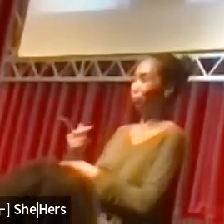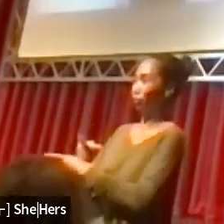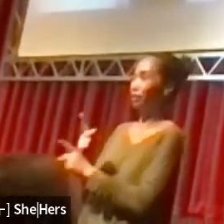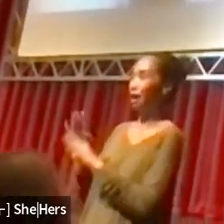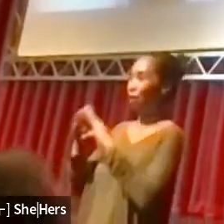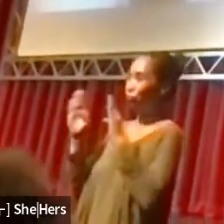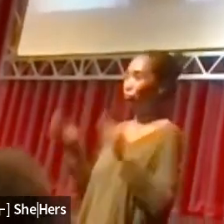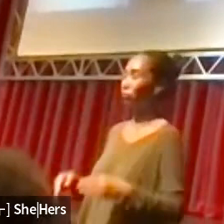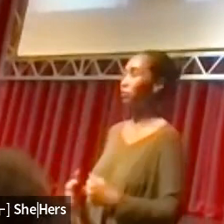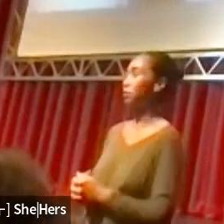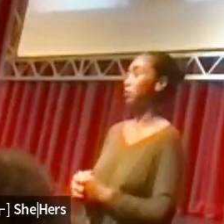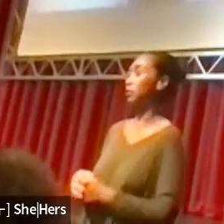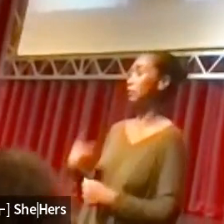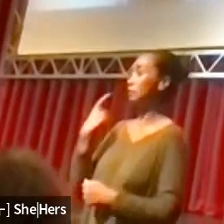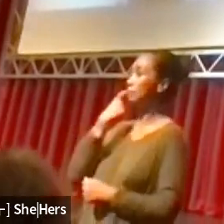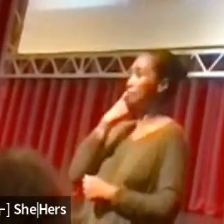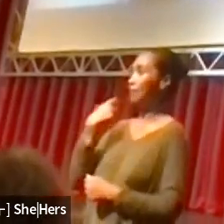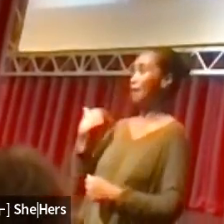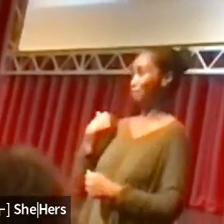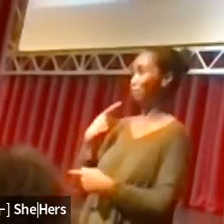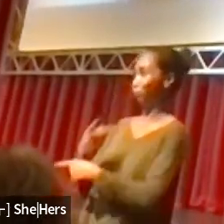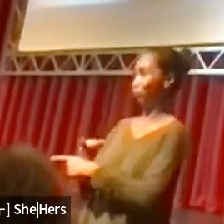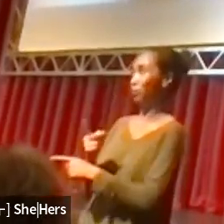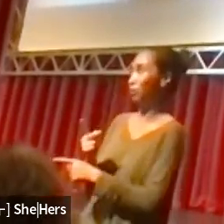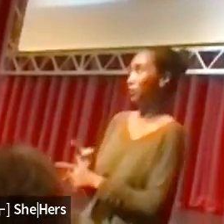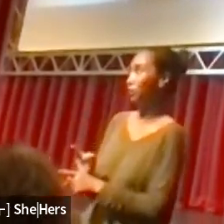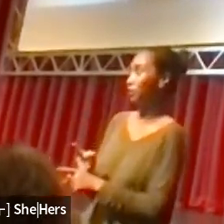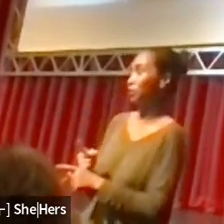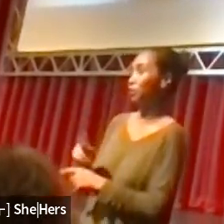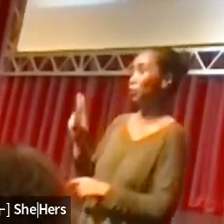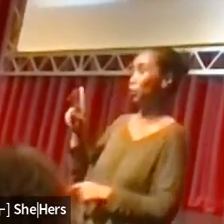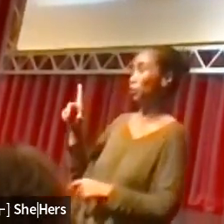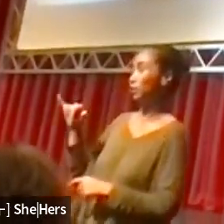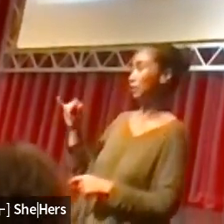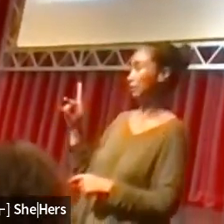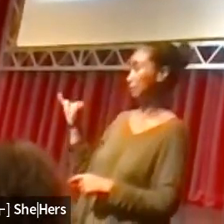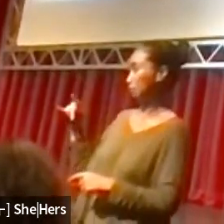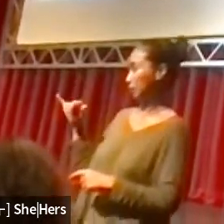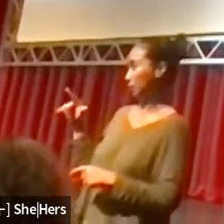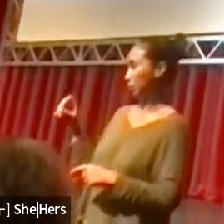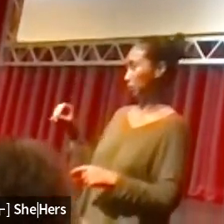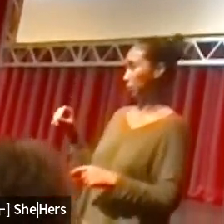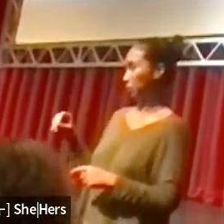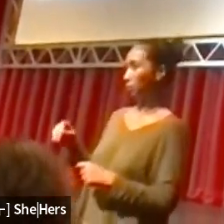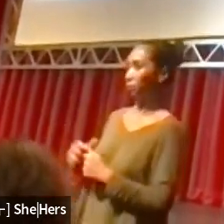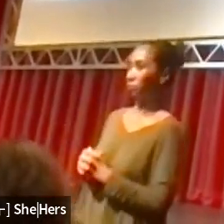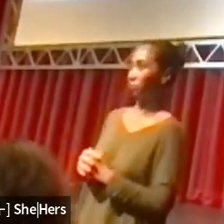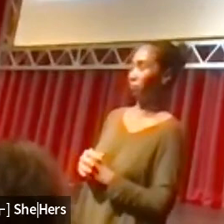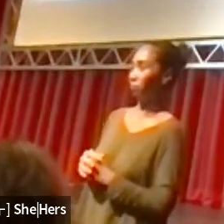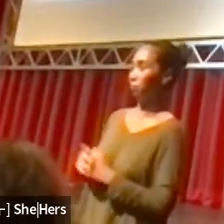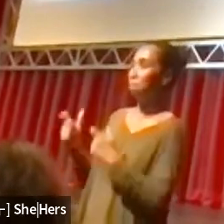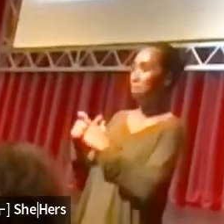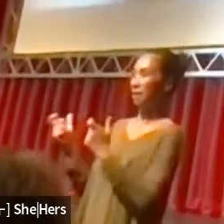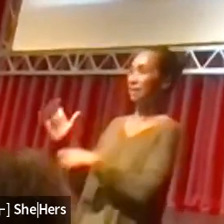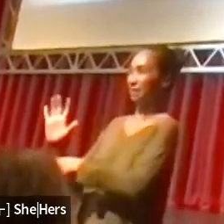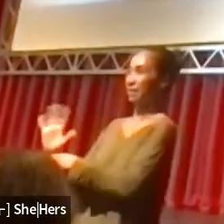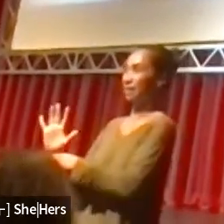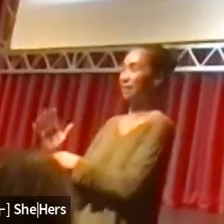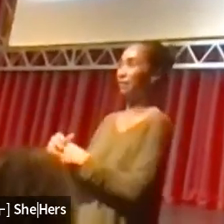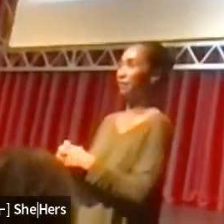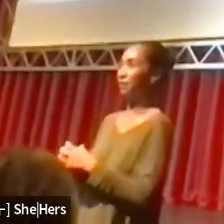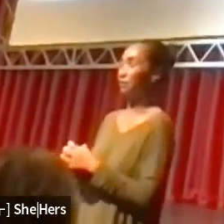Aotearoa. They recently had a production of Oni Pipilo at our biggest theatre in Aotearoa,